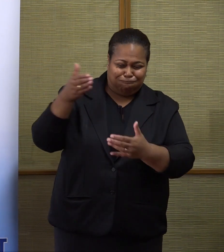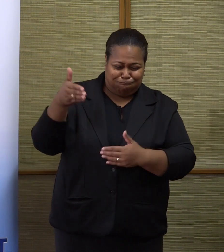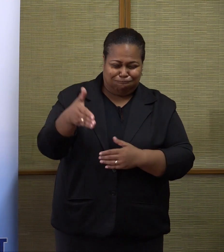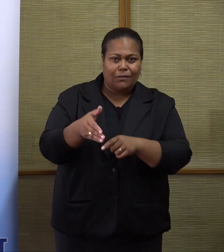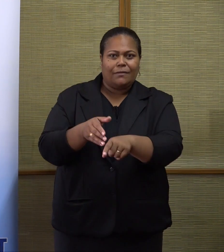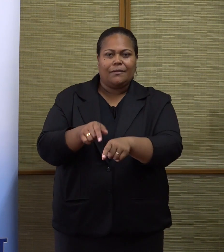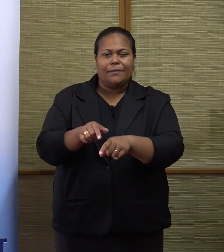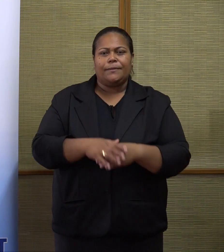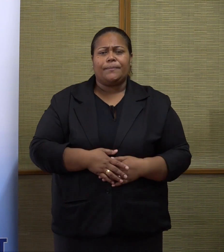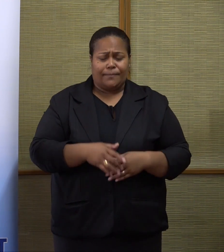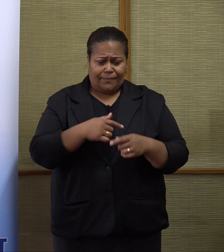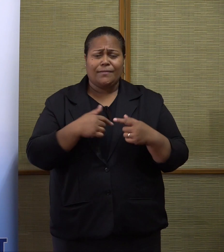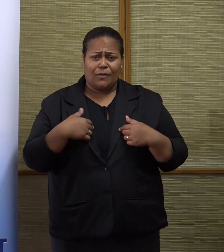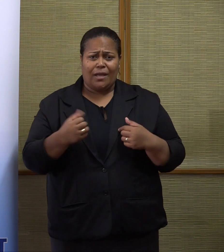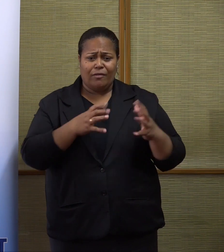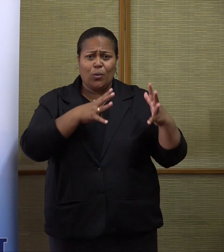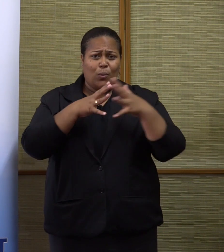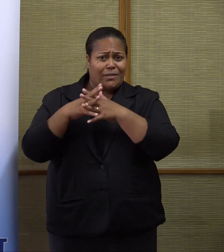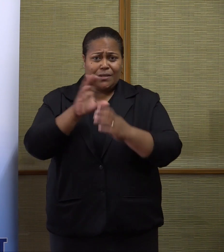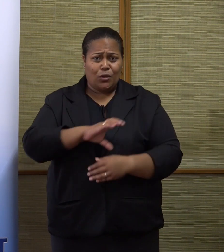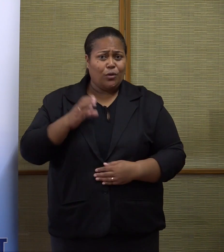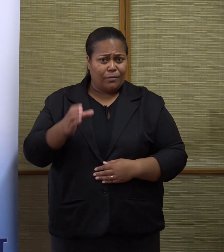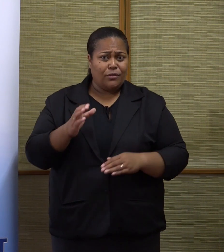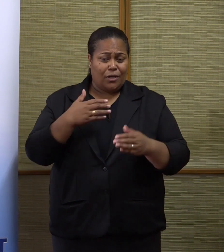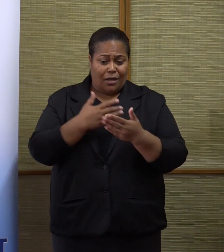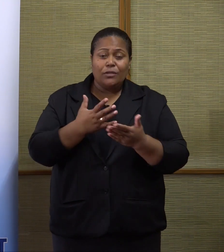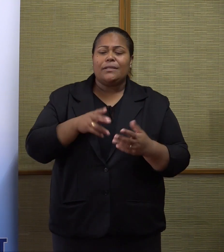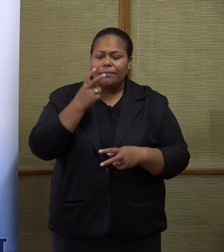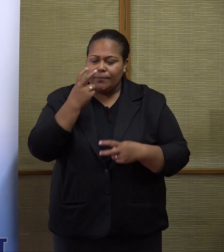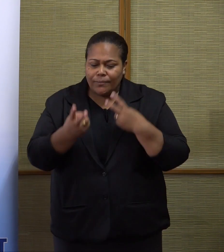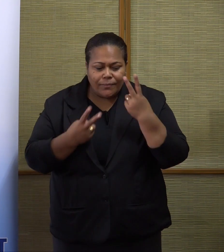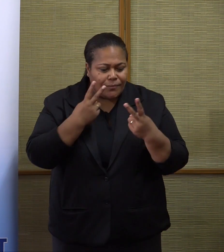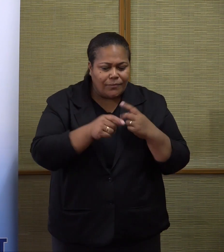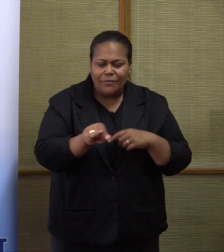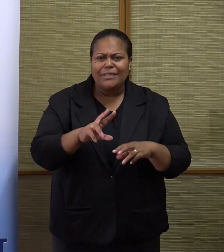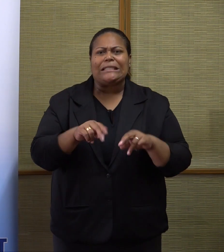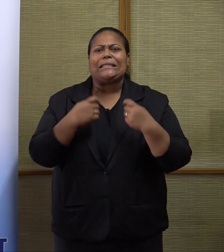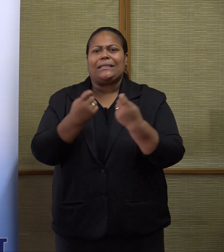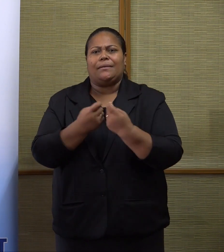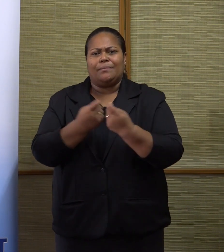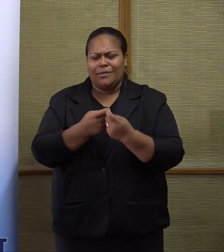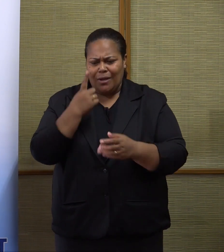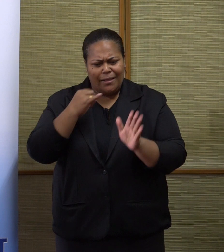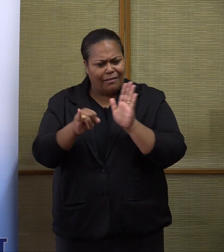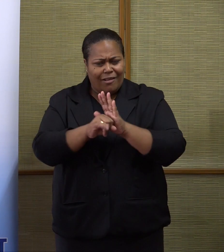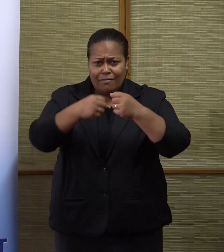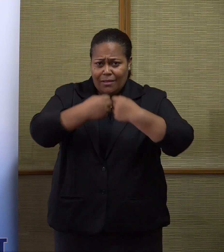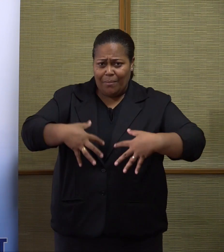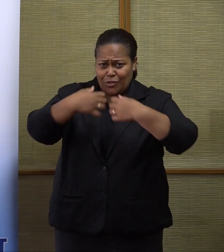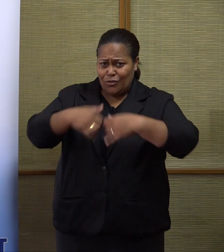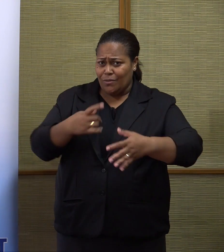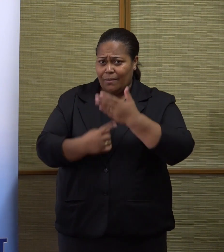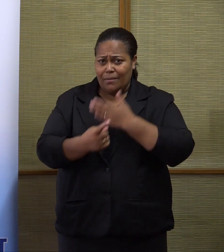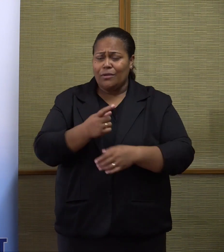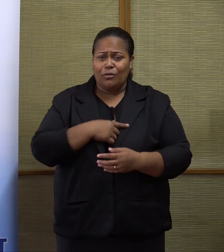information. As we speak, Commissioner Weston is on the ground with his team, identifying the damages that has incurred as well as what is needed. We